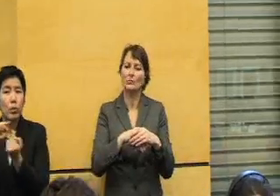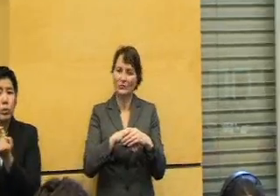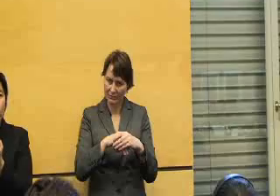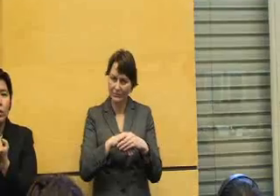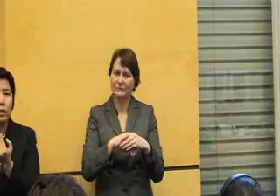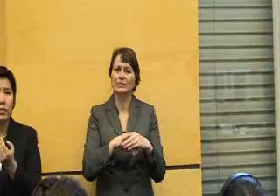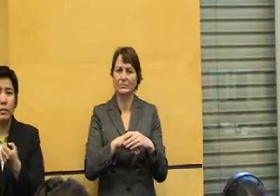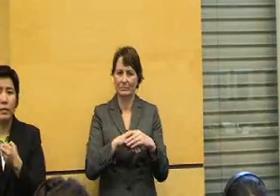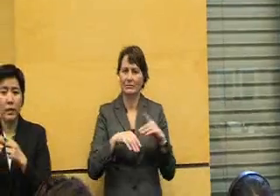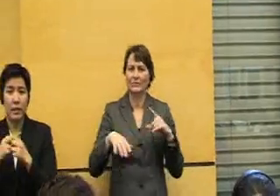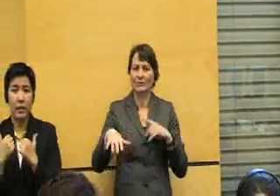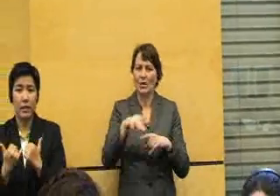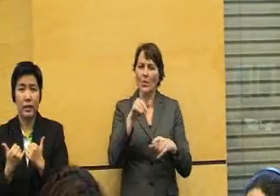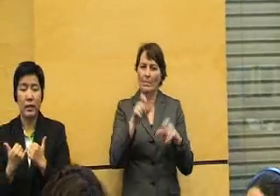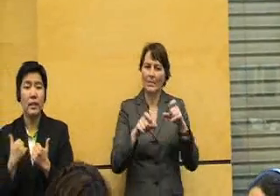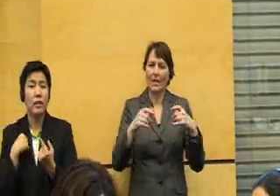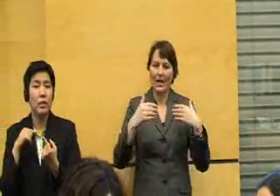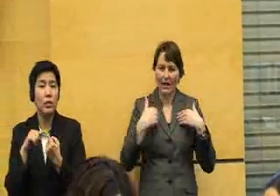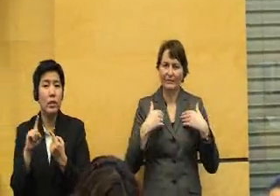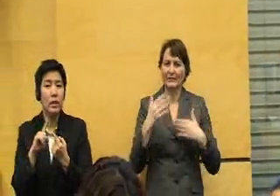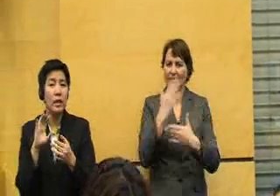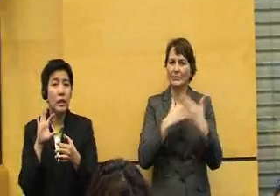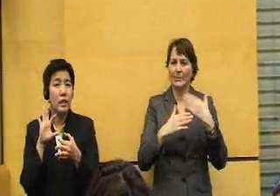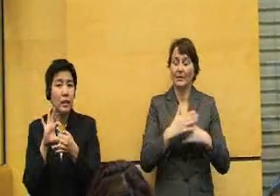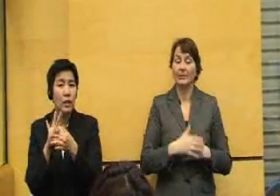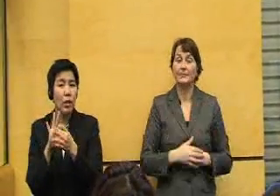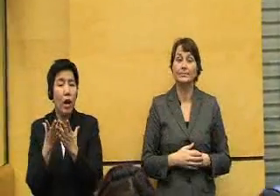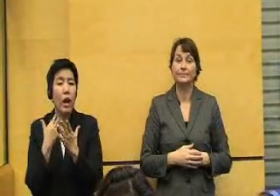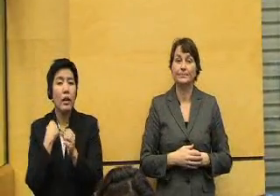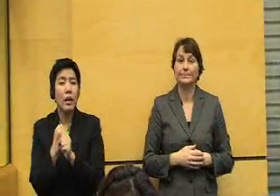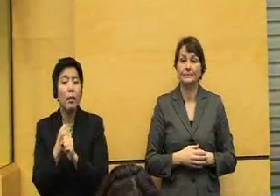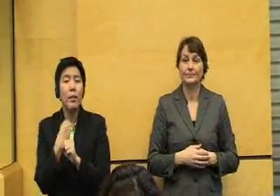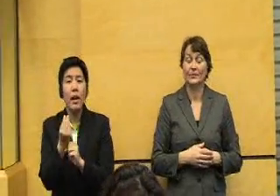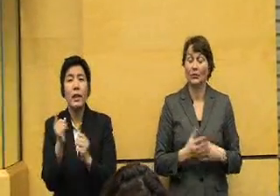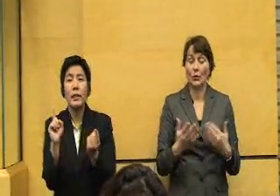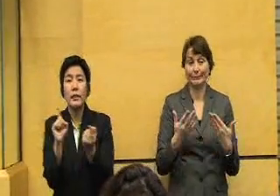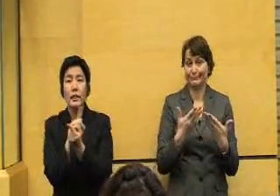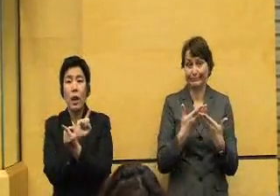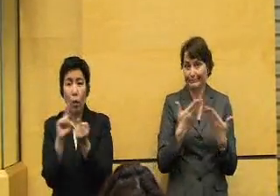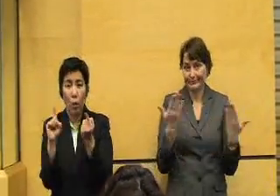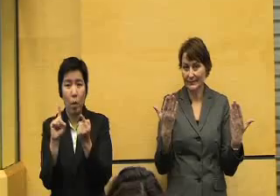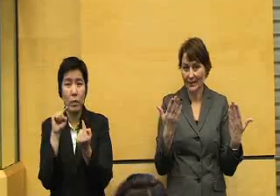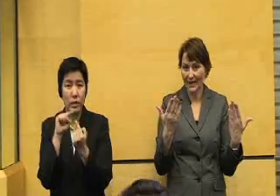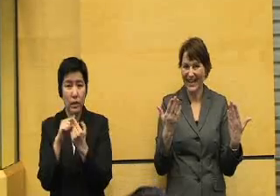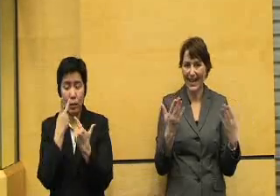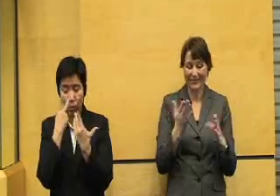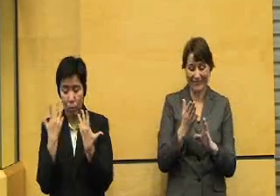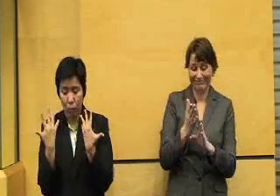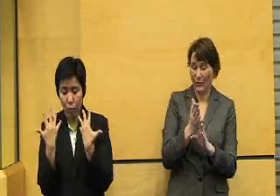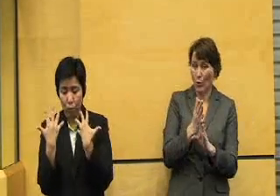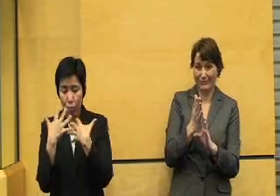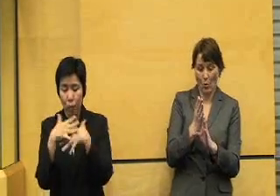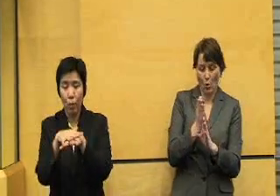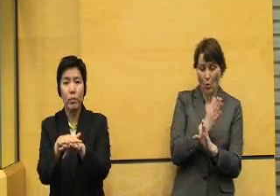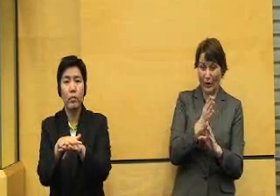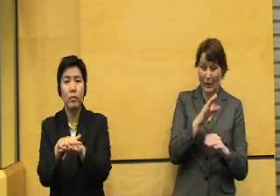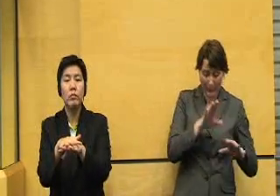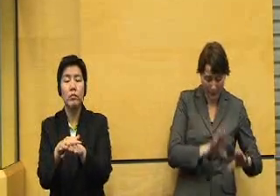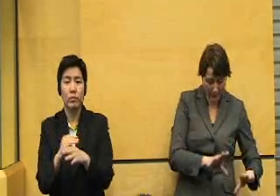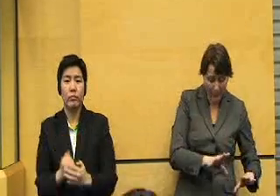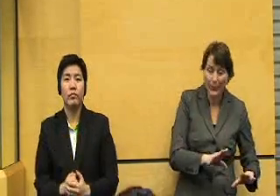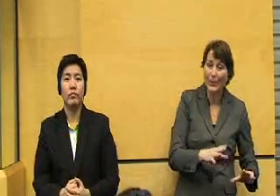persons with disability. This is due to insufficient early intervention,